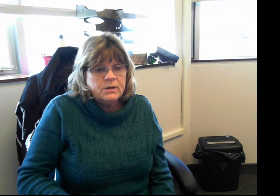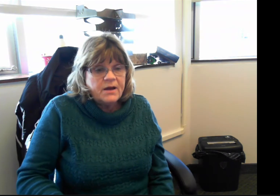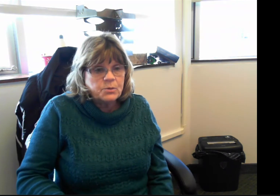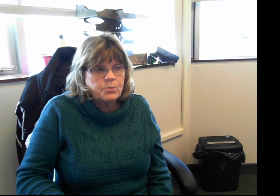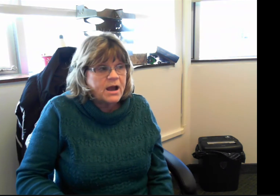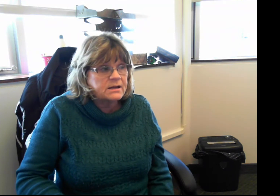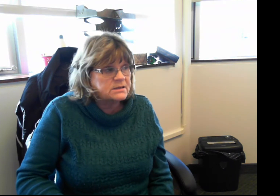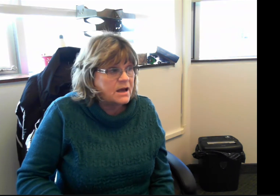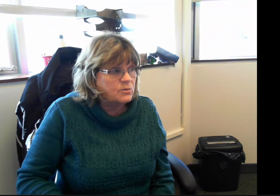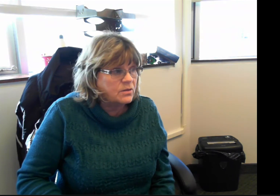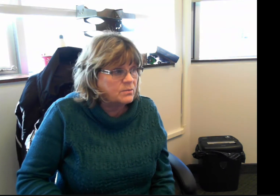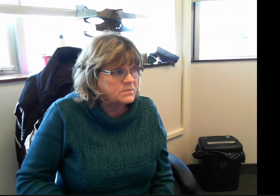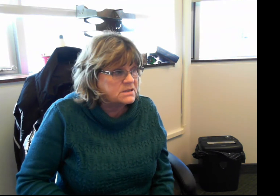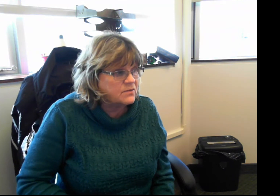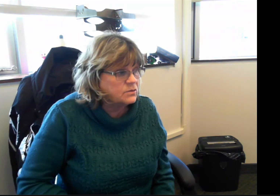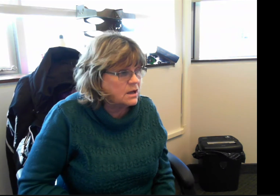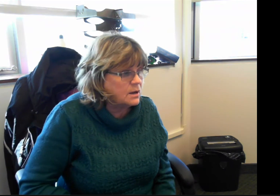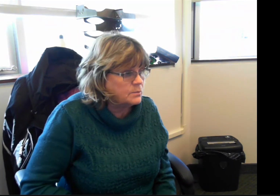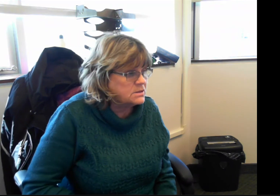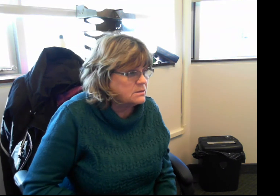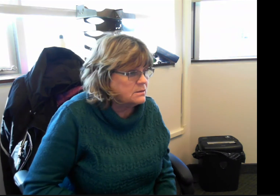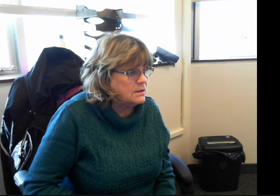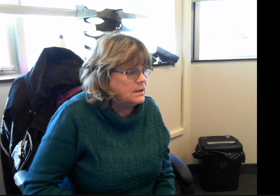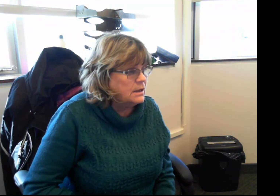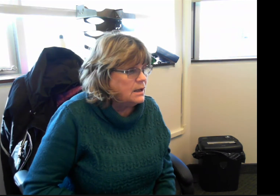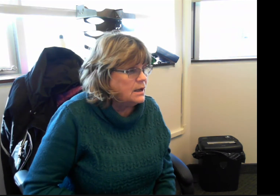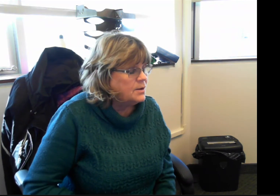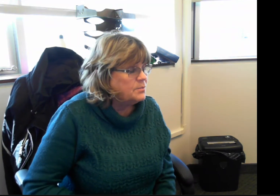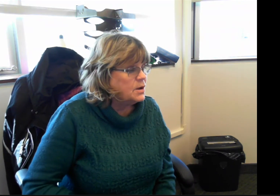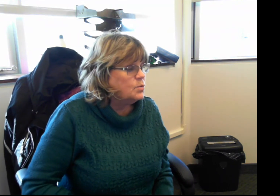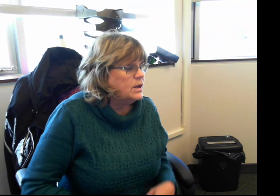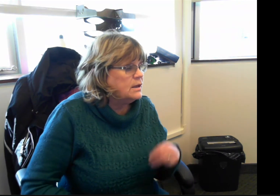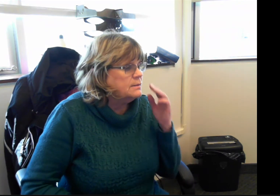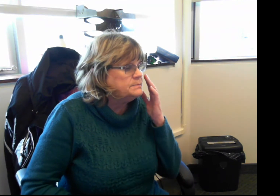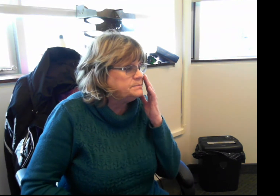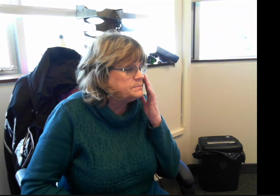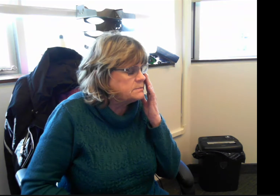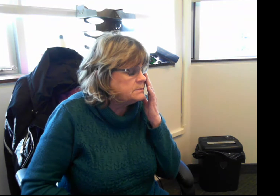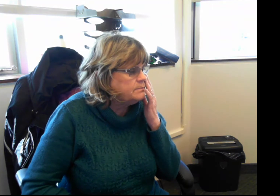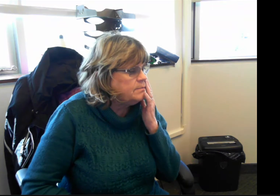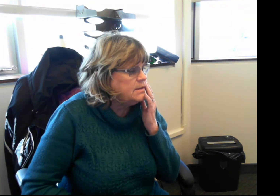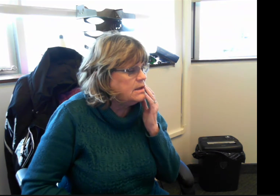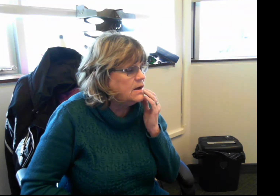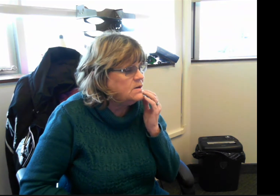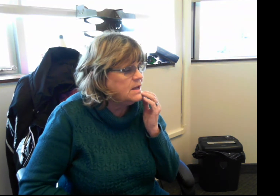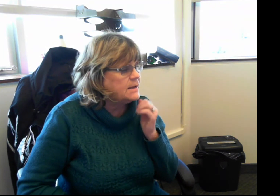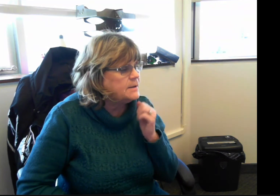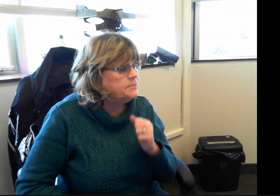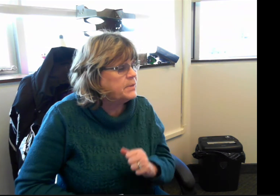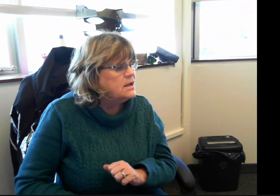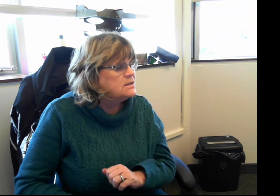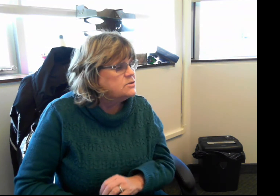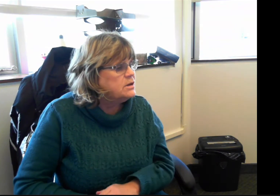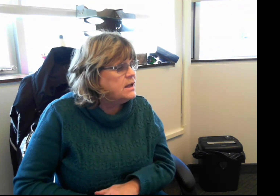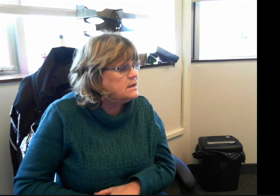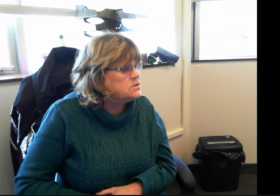have to practice that with them several times a week. Okay, so next